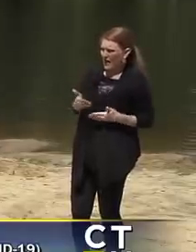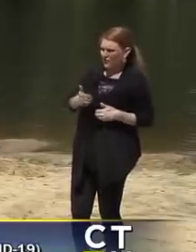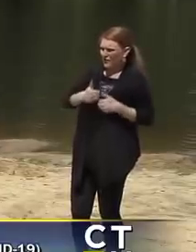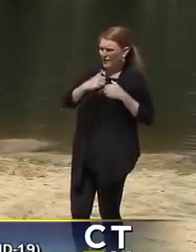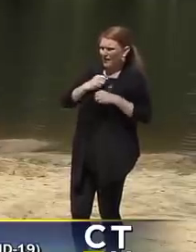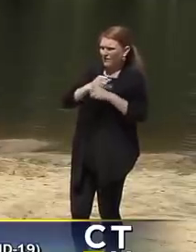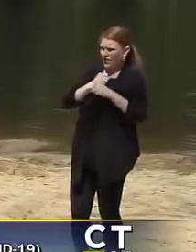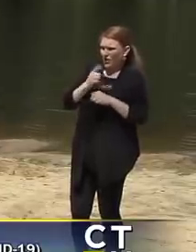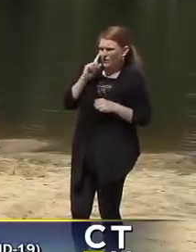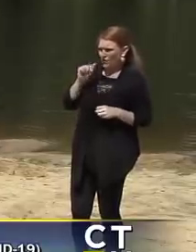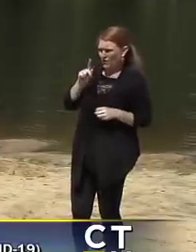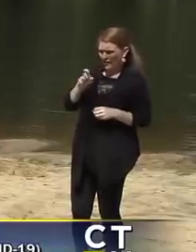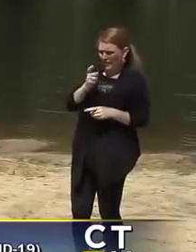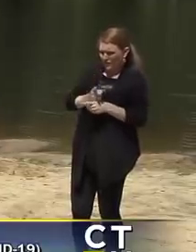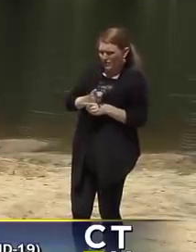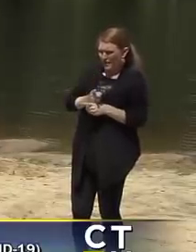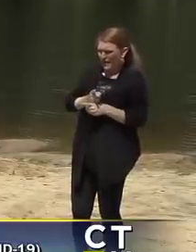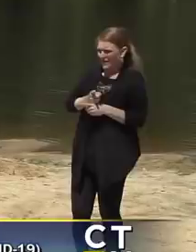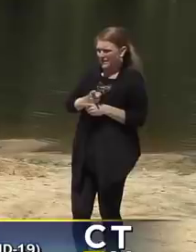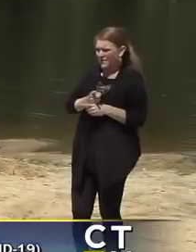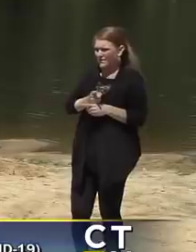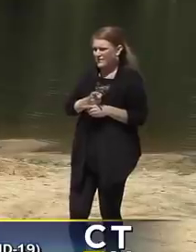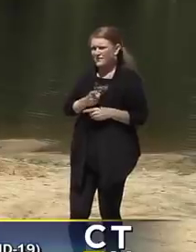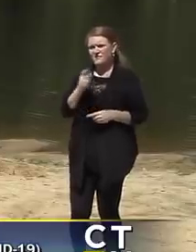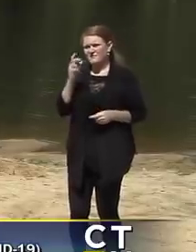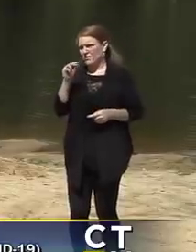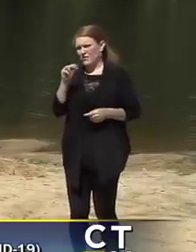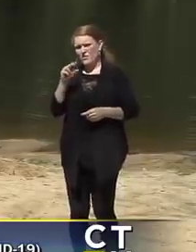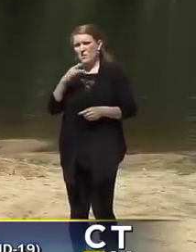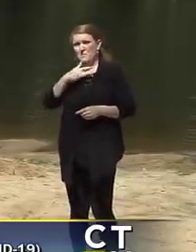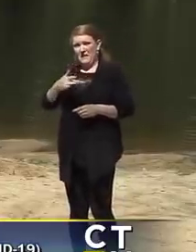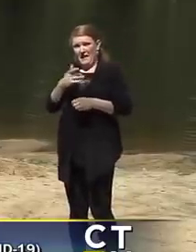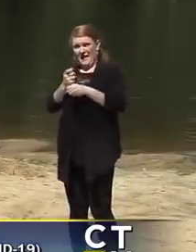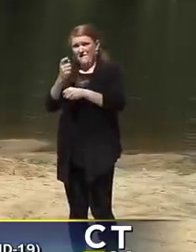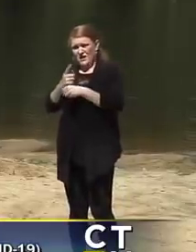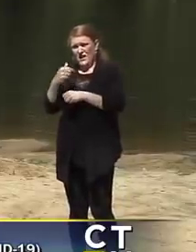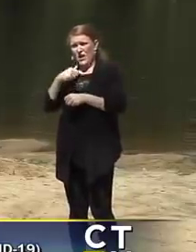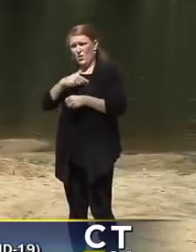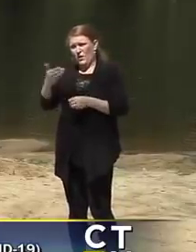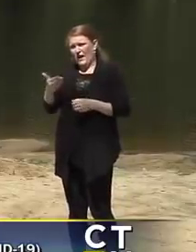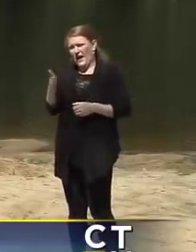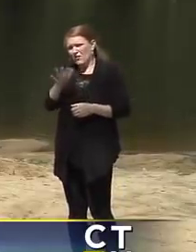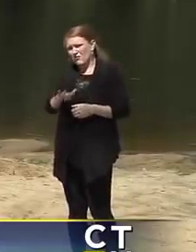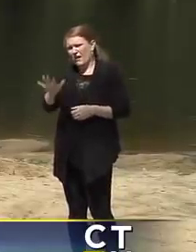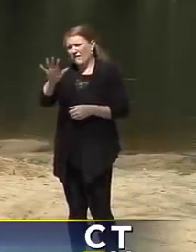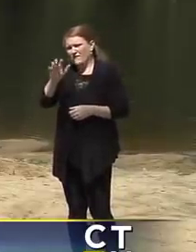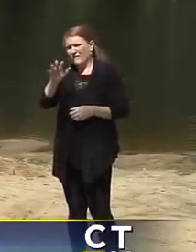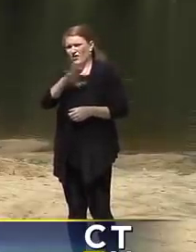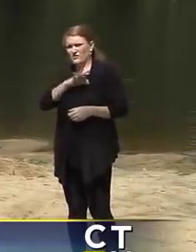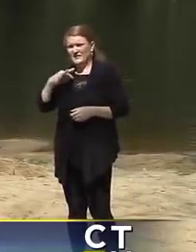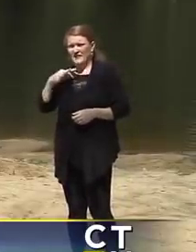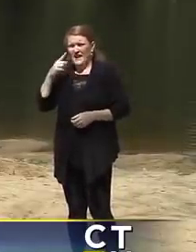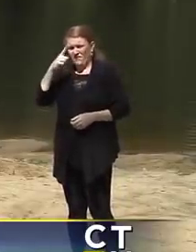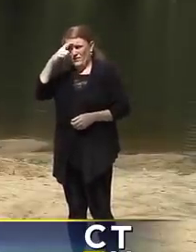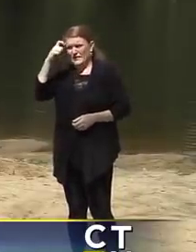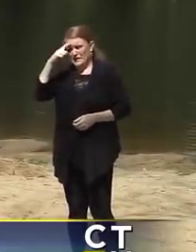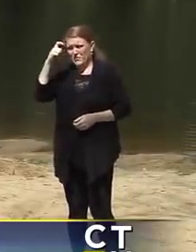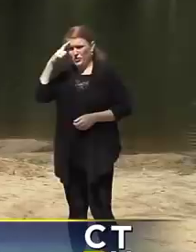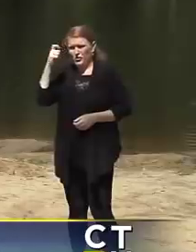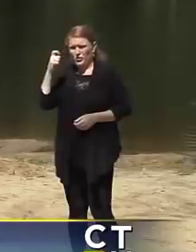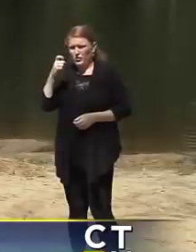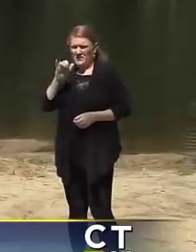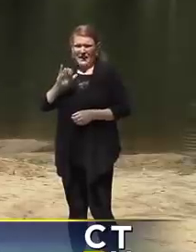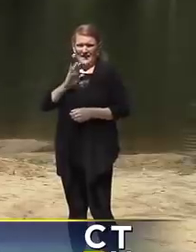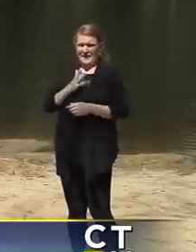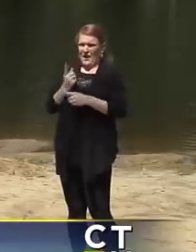No, so we are ramping up. In a normal year, we hire about 500 seasonal staff. That is a process that we work